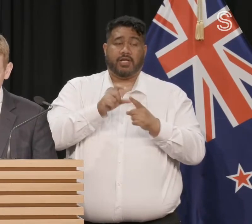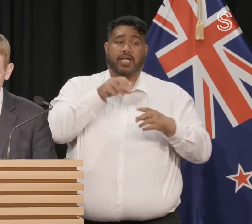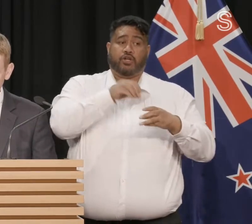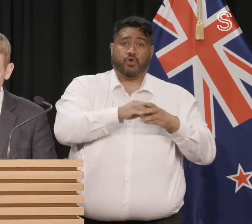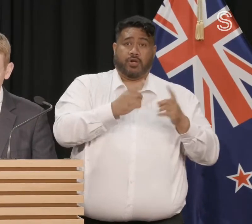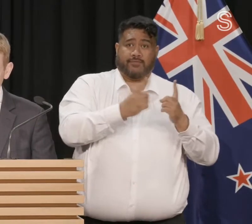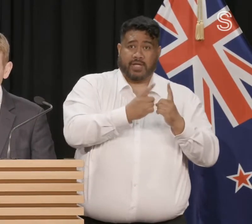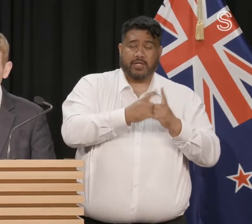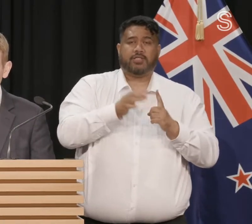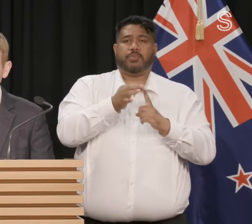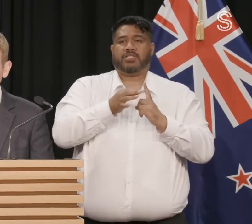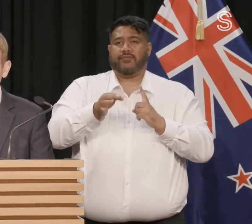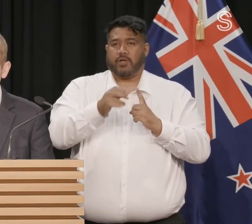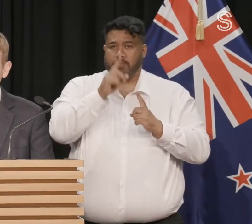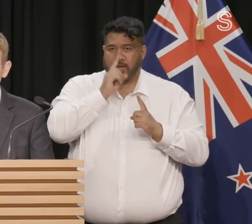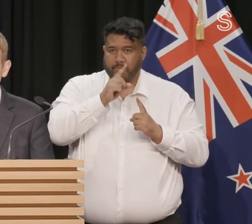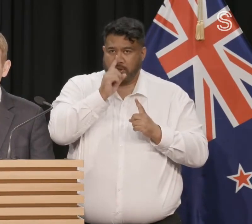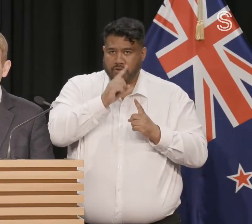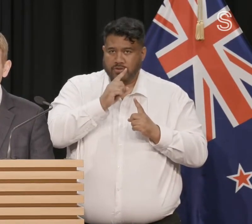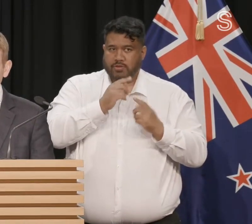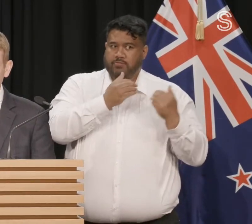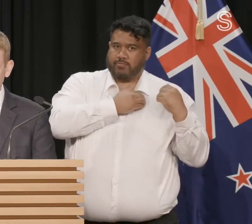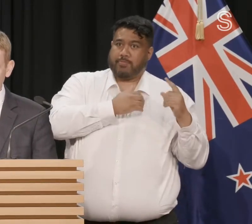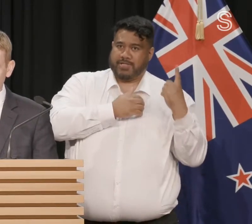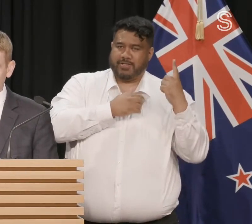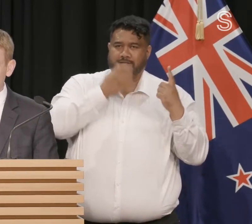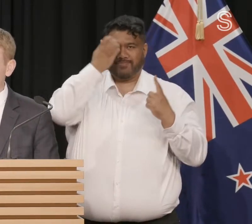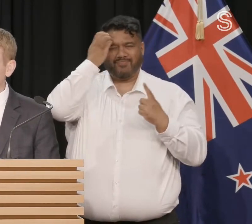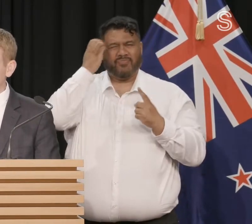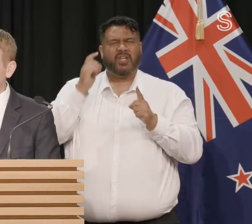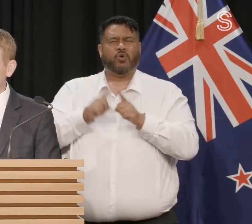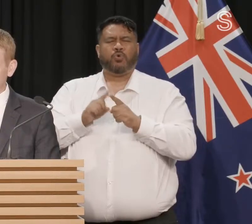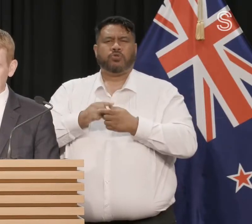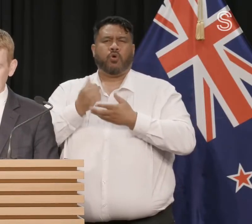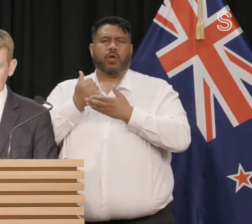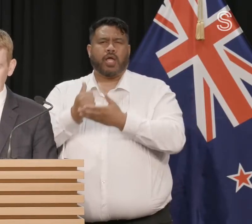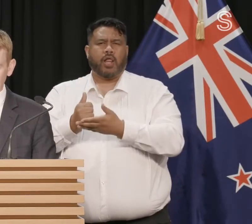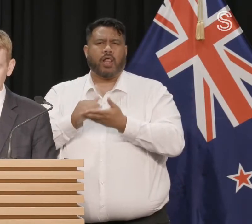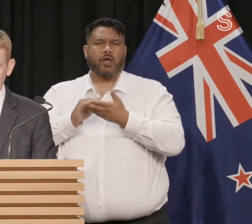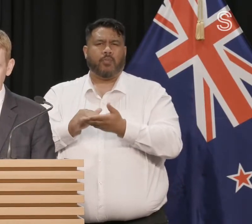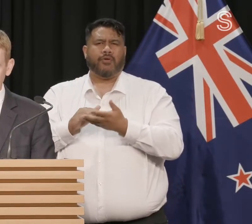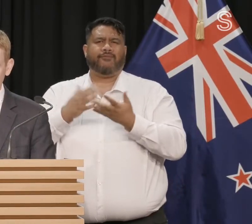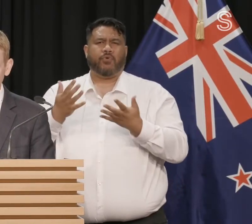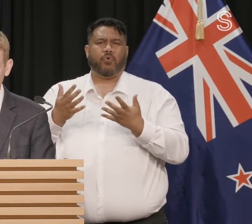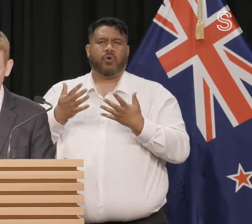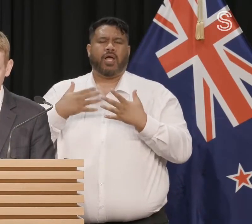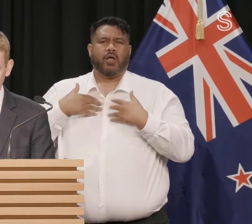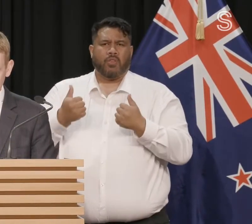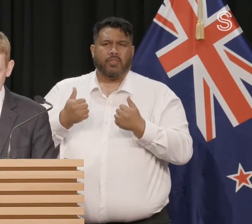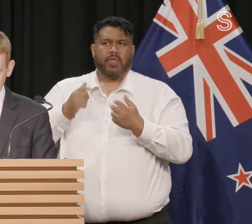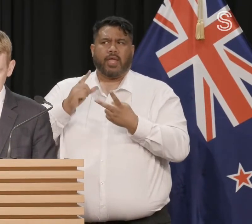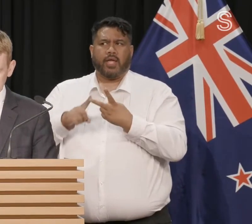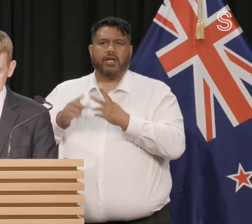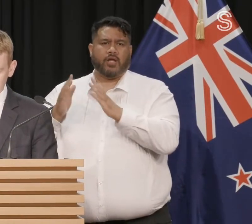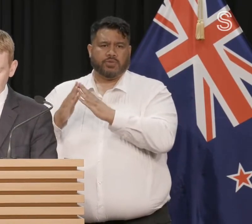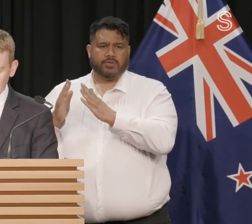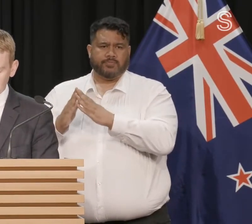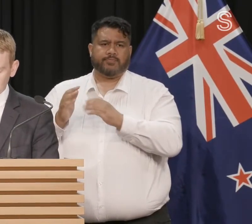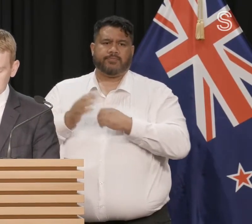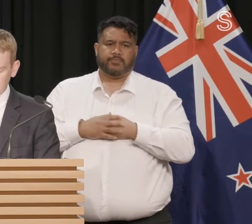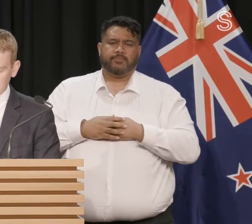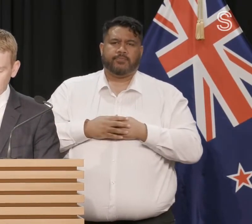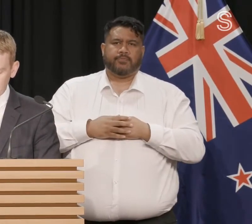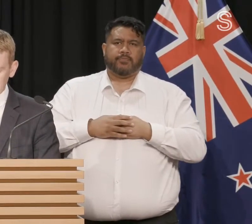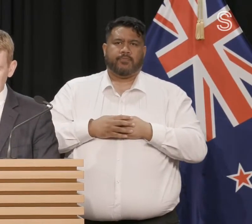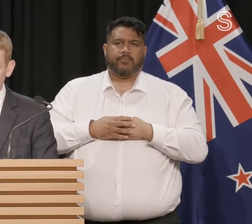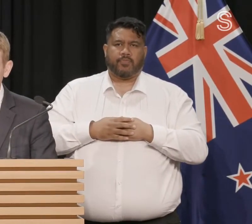Pacific Peoples, Associate Health Minister with responsibility for Pacific Peoples and Associate Minister of Housing.